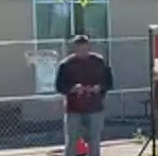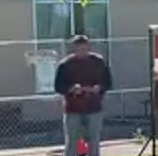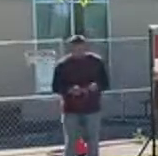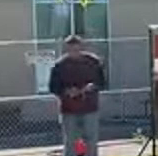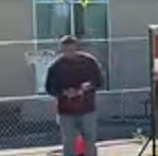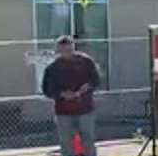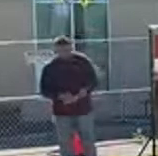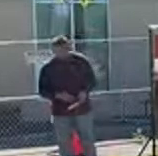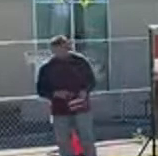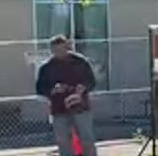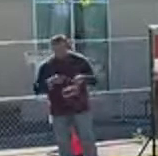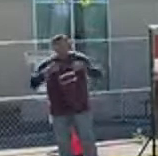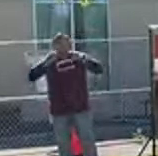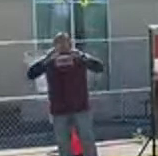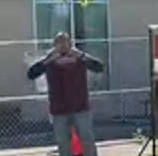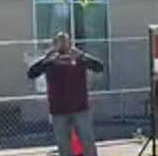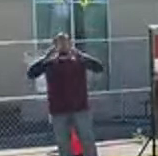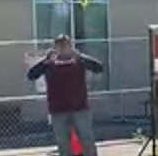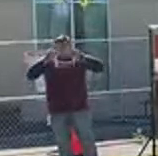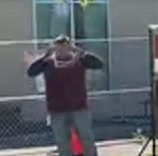Nice.